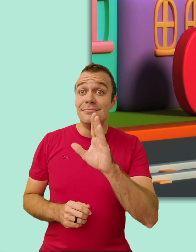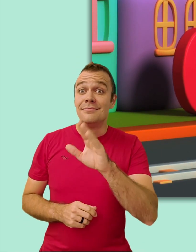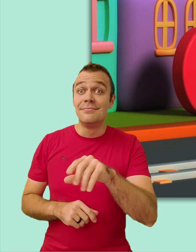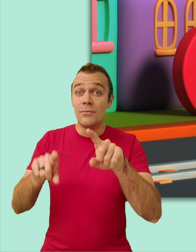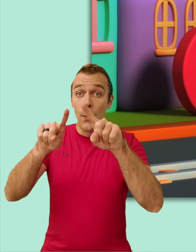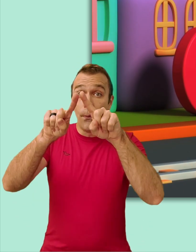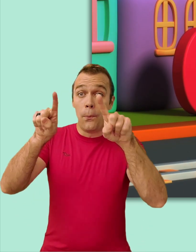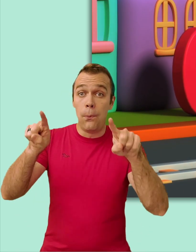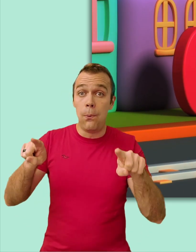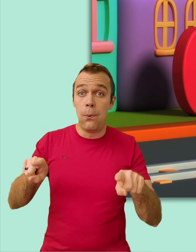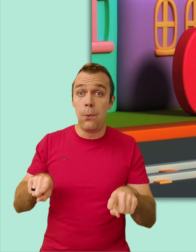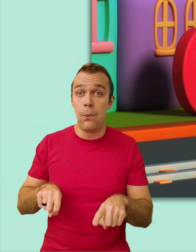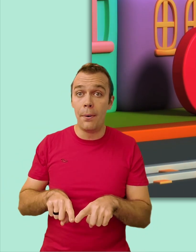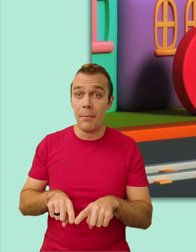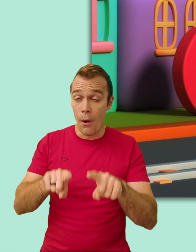Mr.